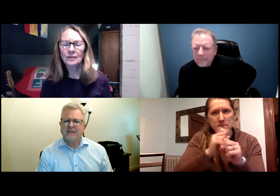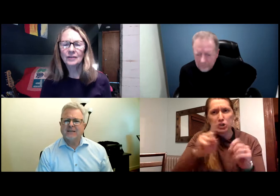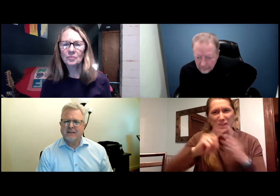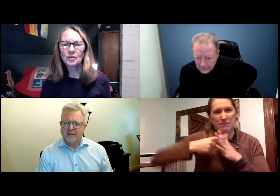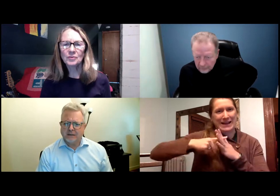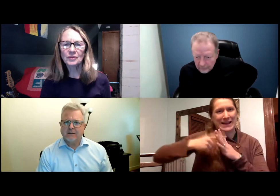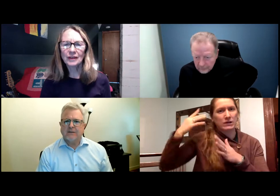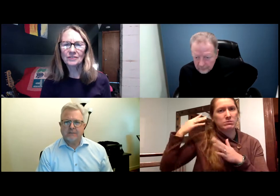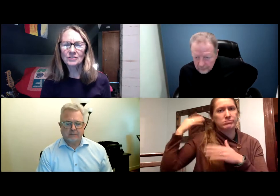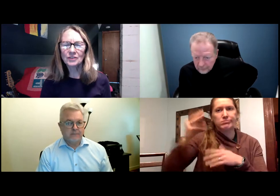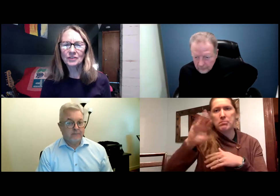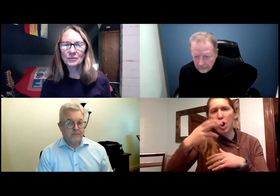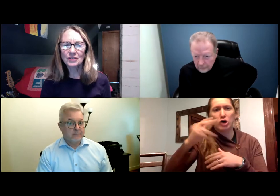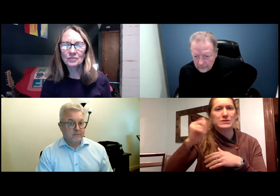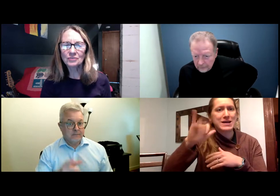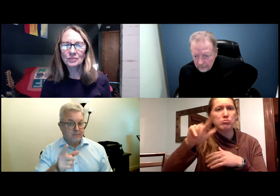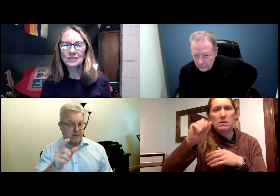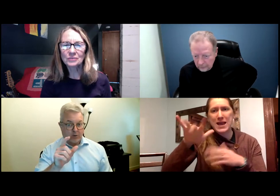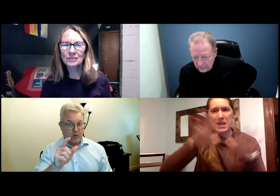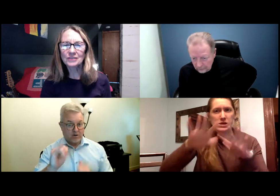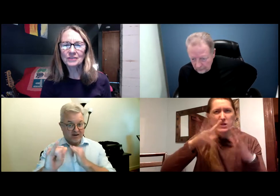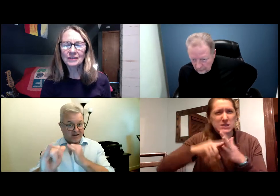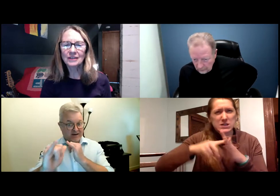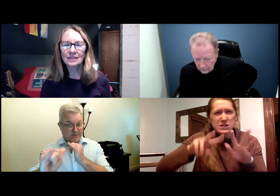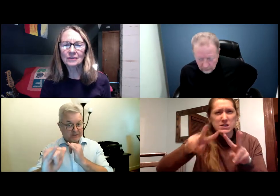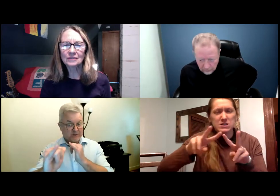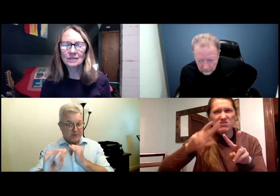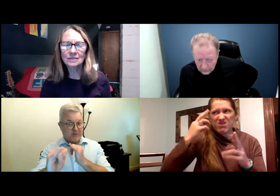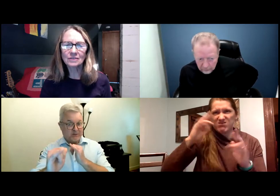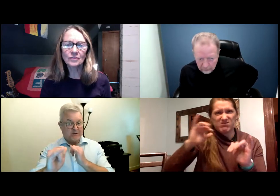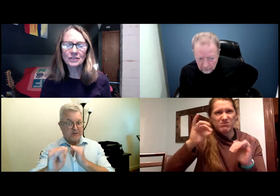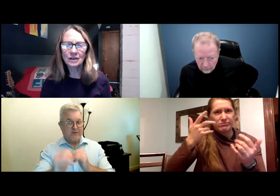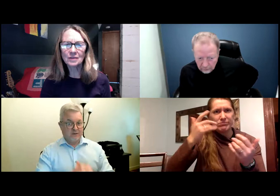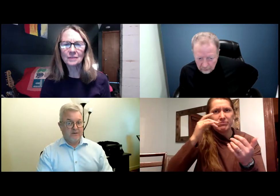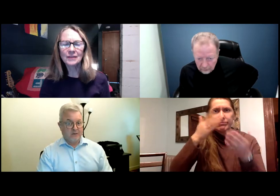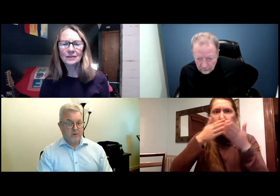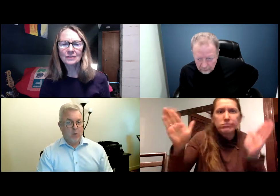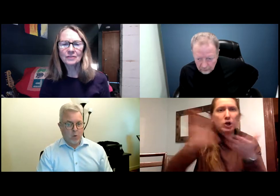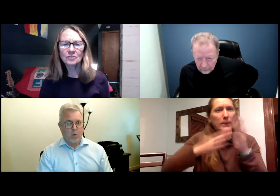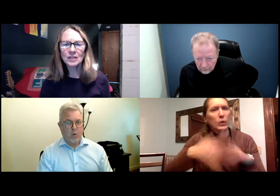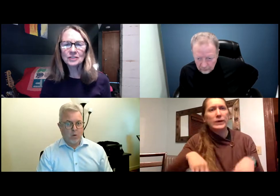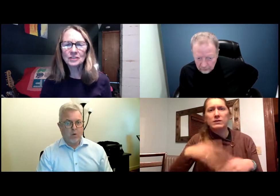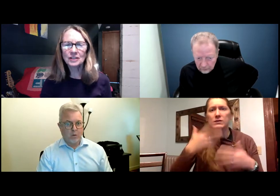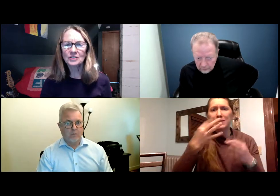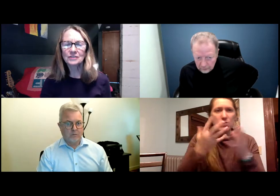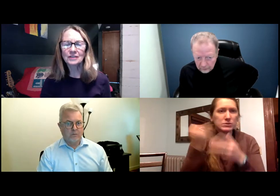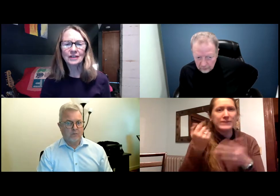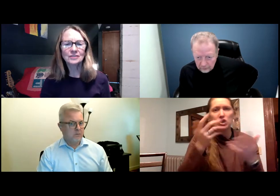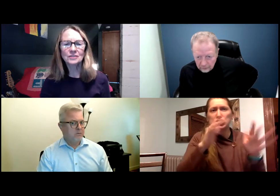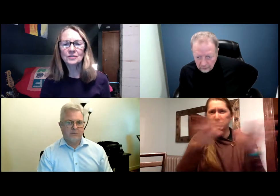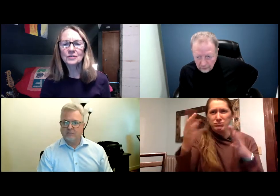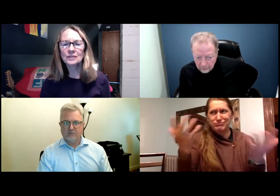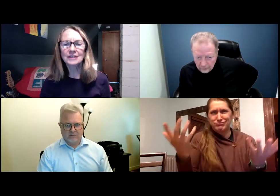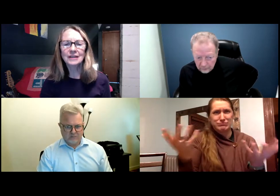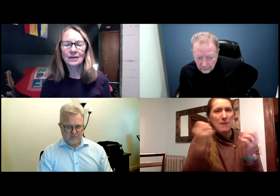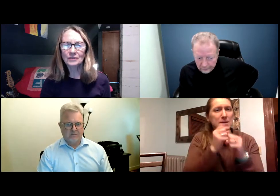Yeah, a lot of people have difficulty when they first read the results, and then, things over time, information changes, and I just